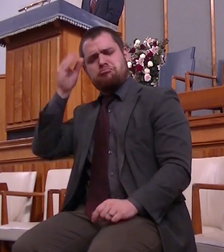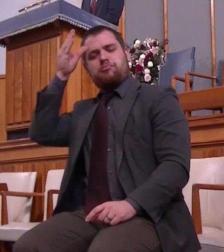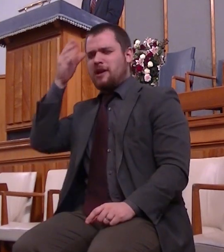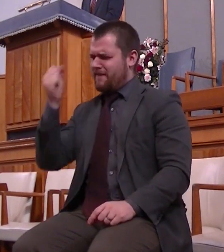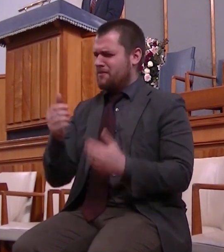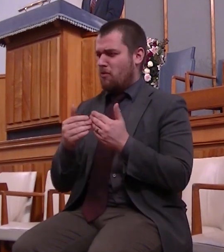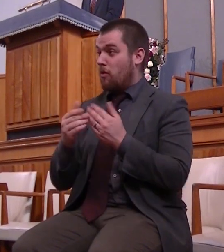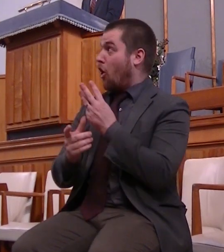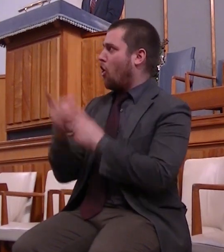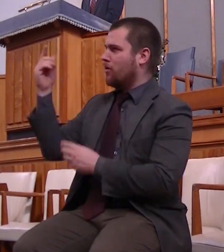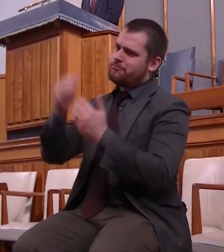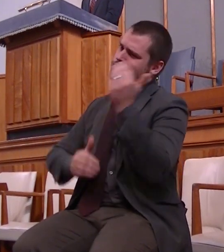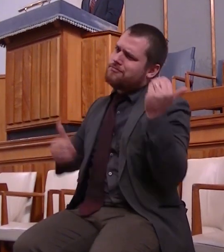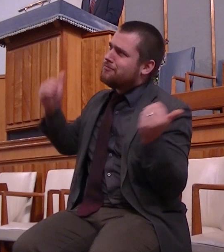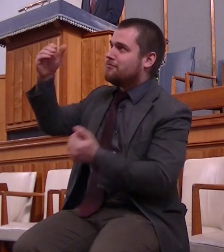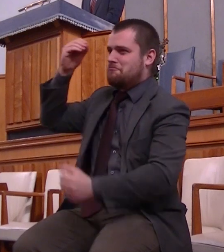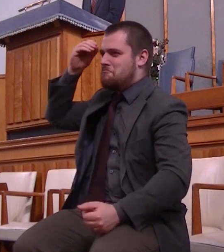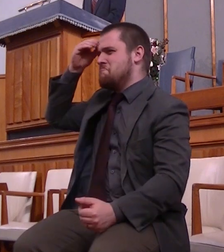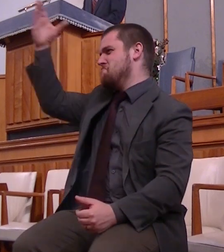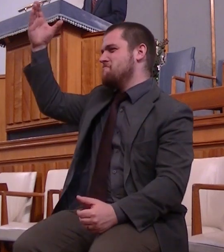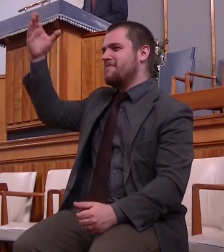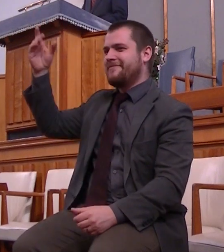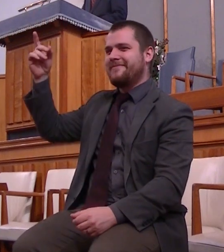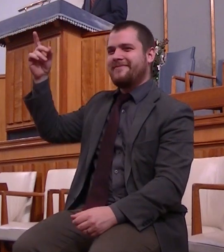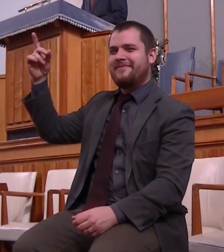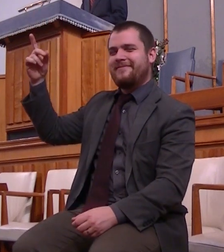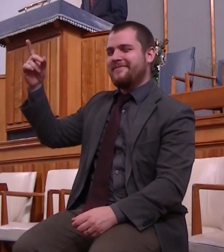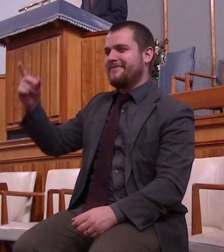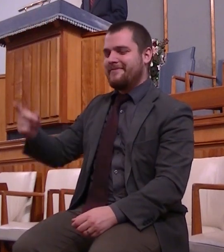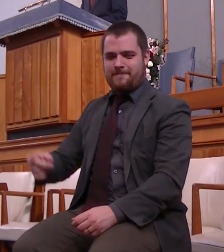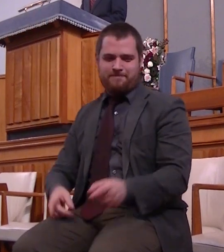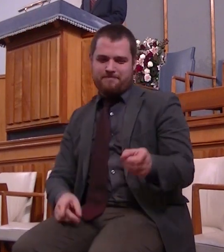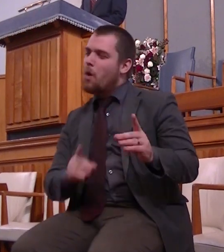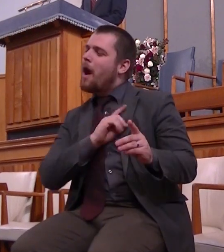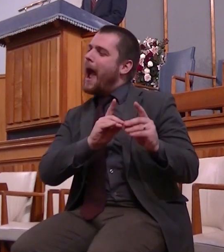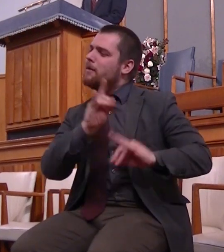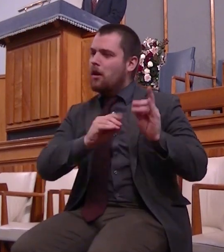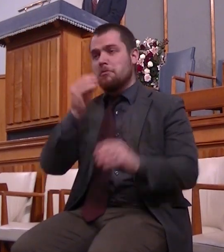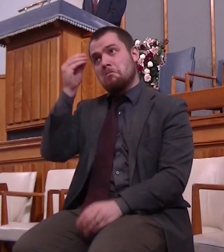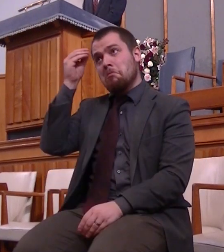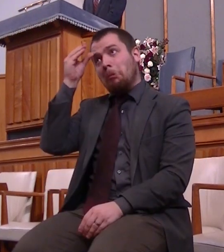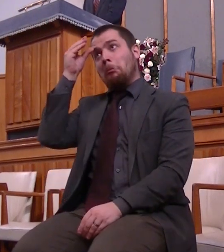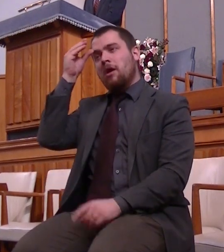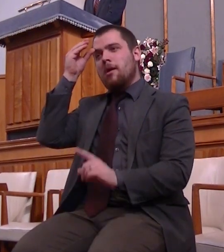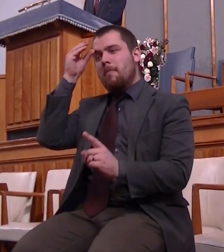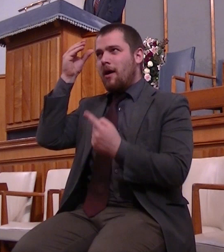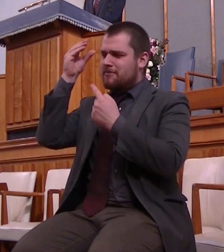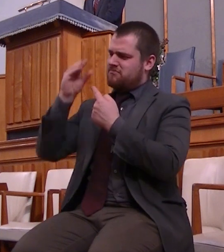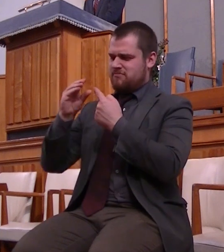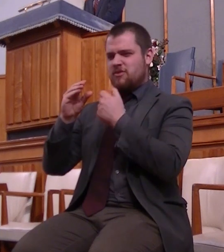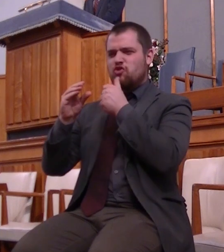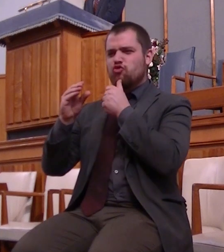alone God's. Animals have knowledge, but they have no reasoning faculty, so far as